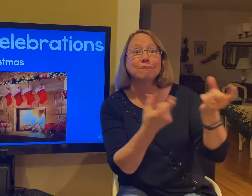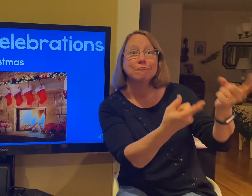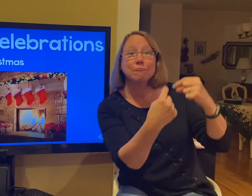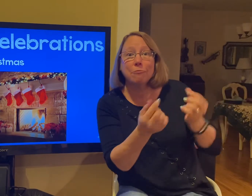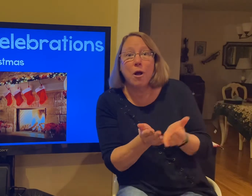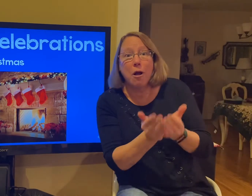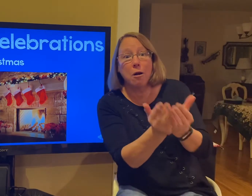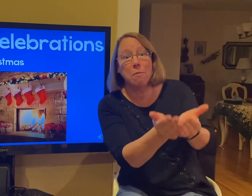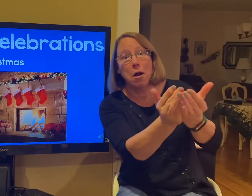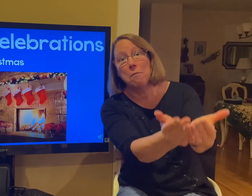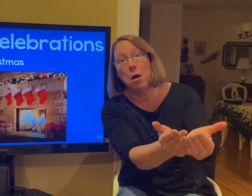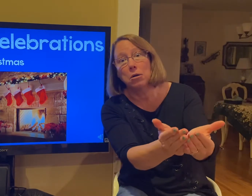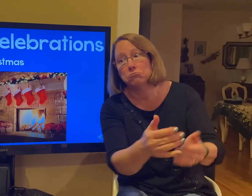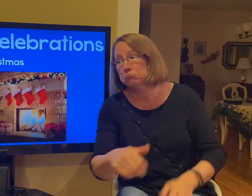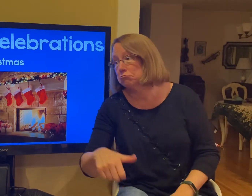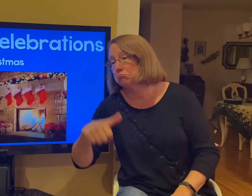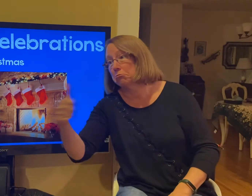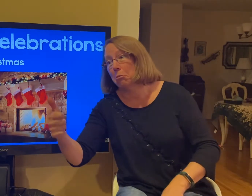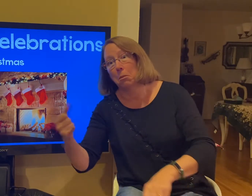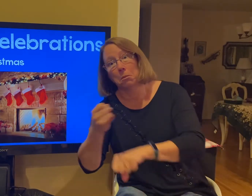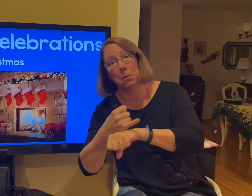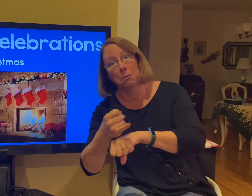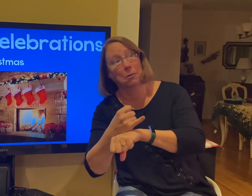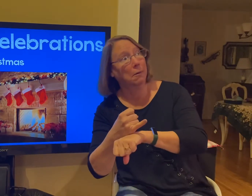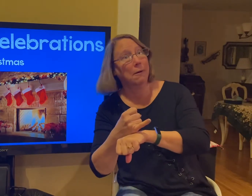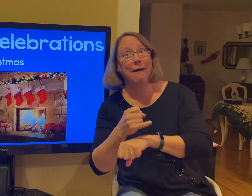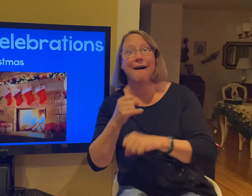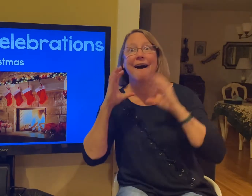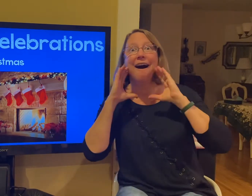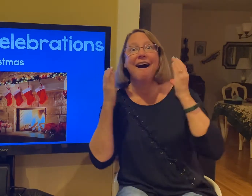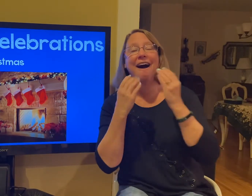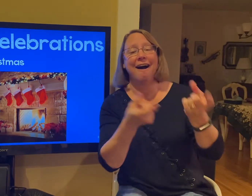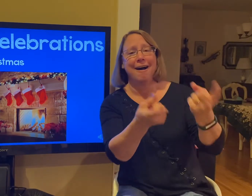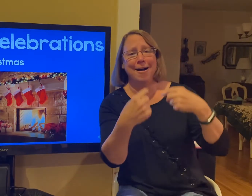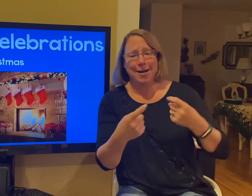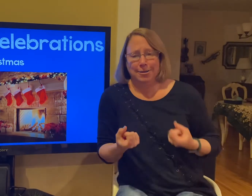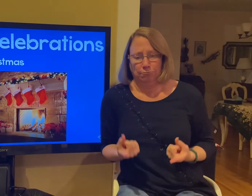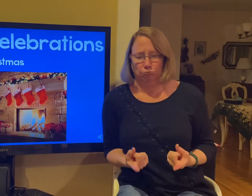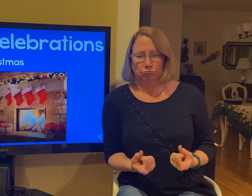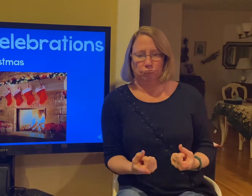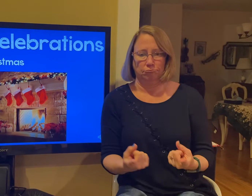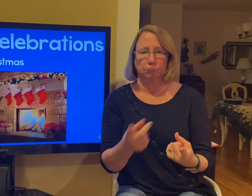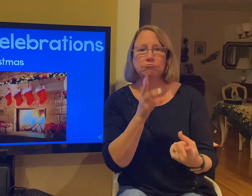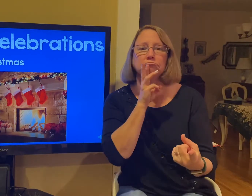he arrives on water skis. And in Ghana, he comes out of the jungle.